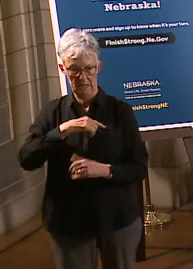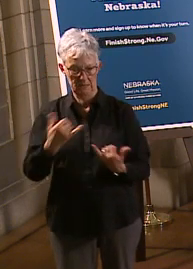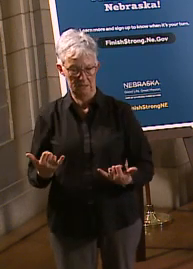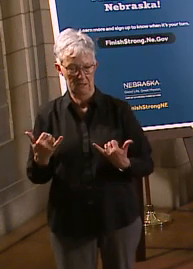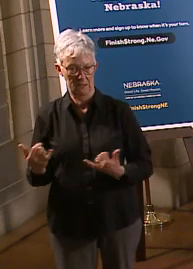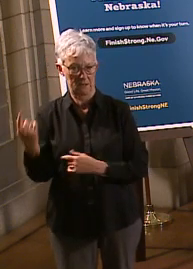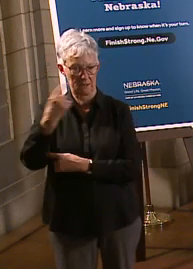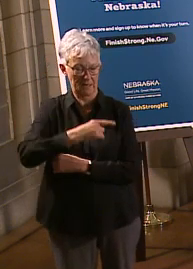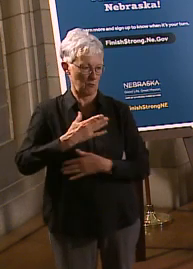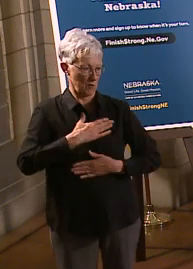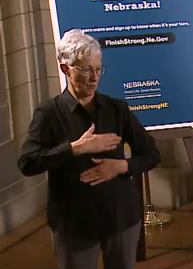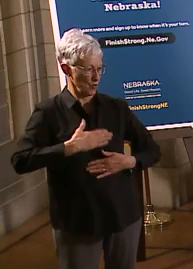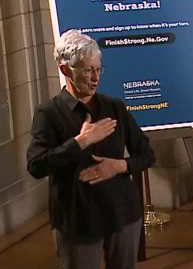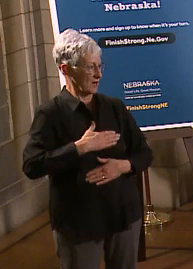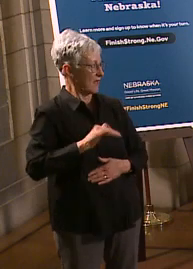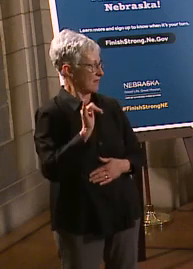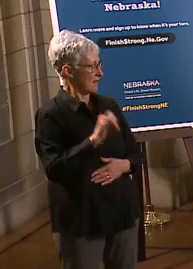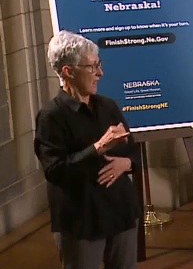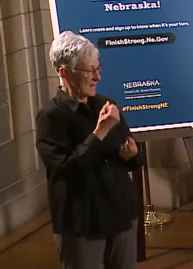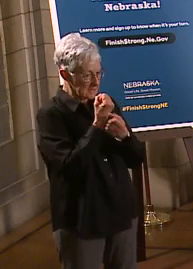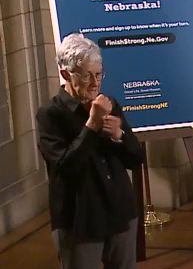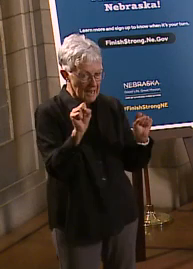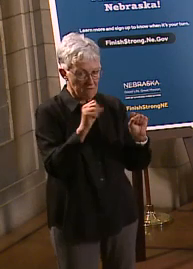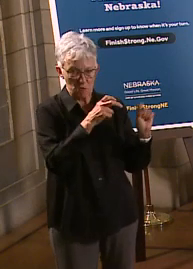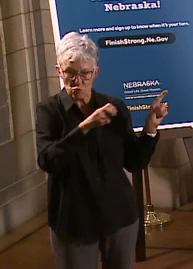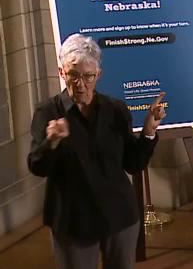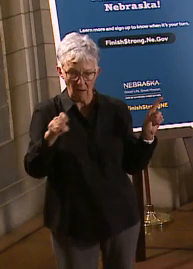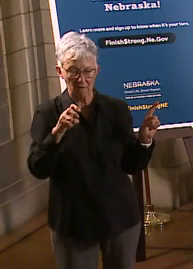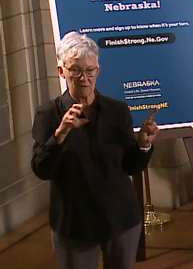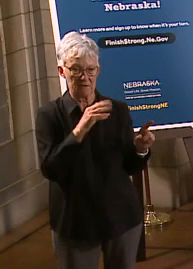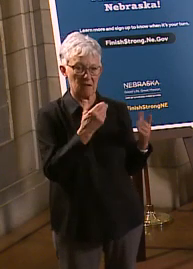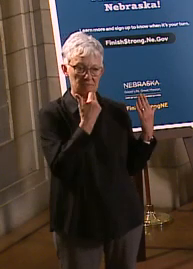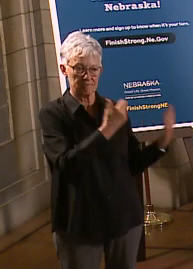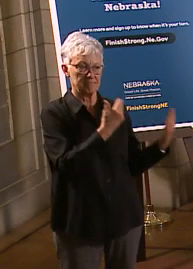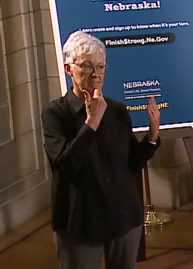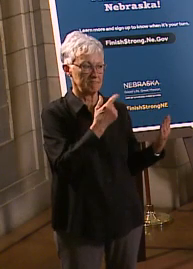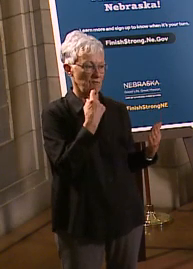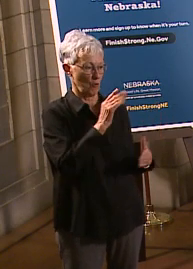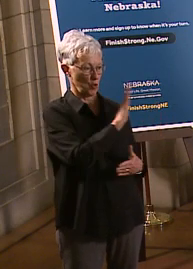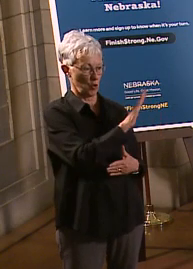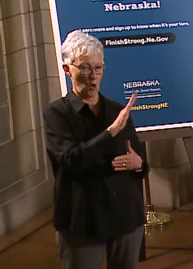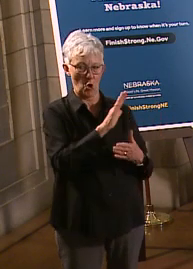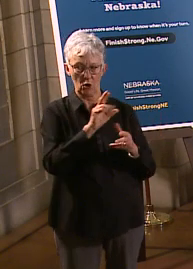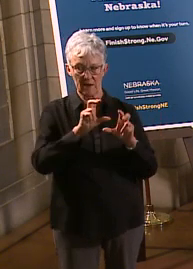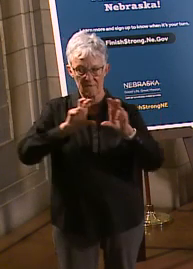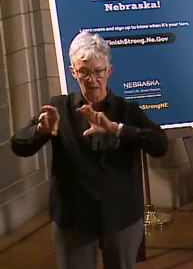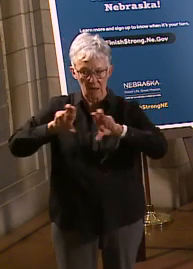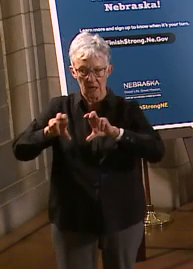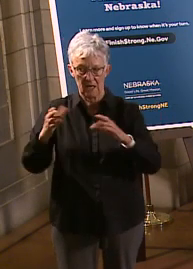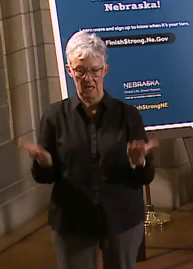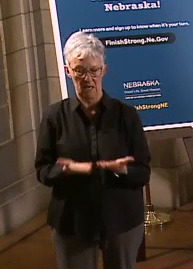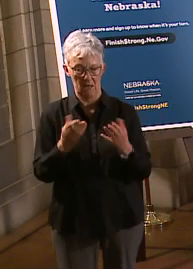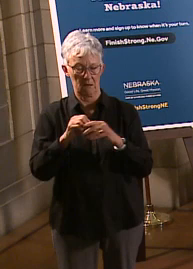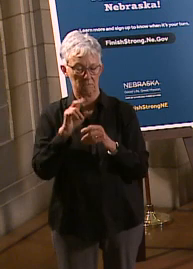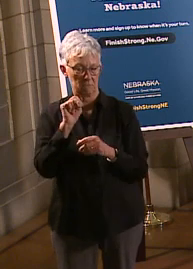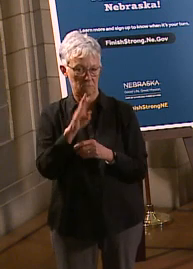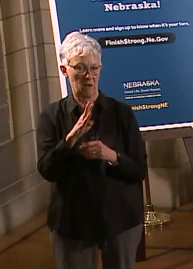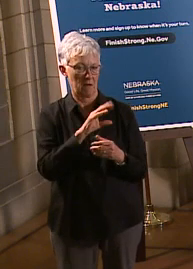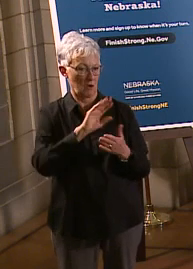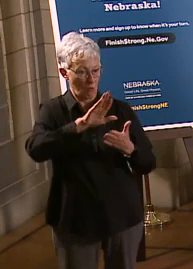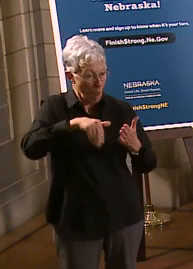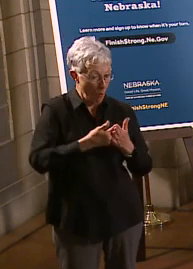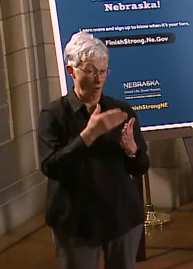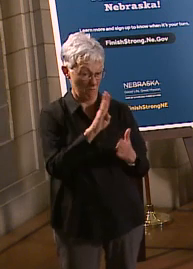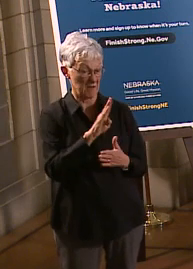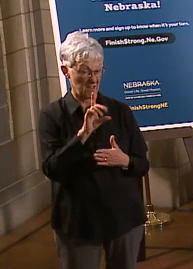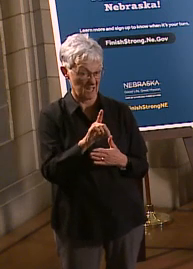it. Hope you have safe travels. And again, we're grateful for your investment here in the state of Nebraska and all that BD is doing to help our country and